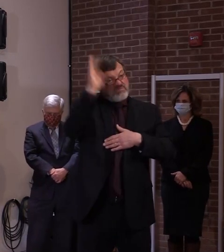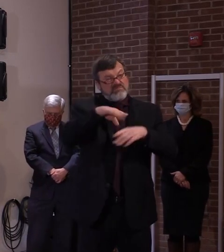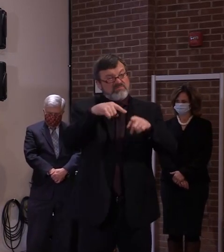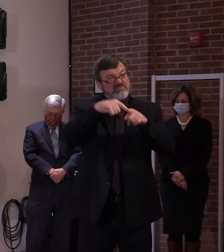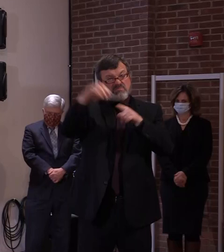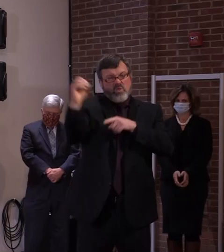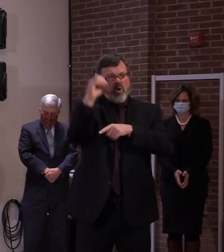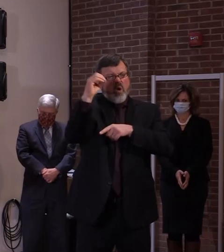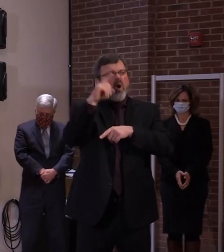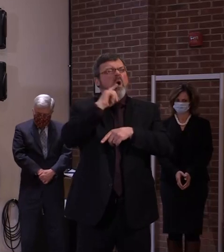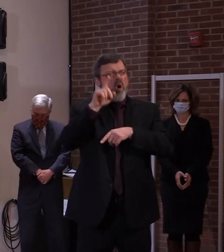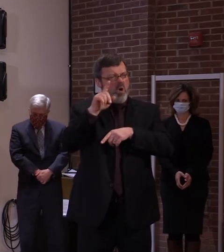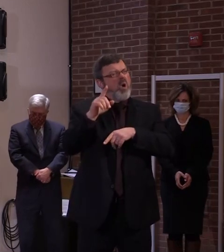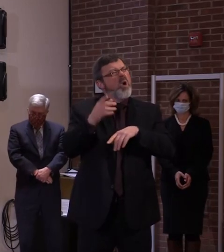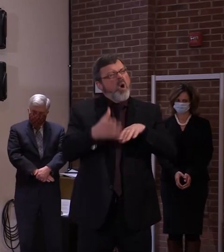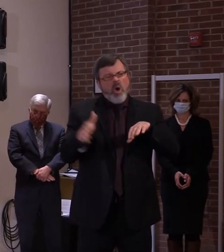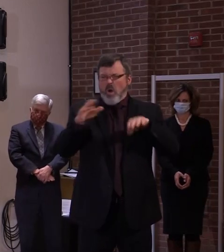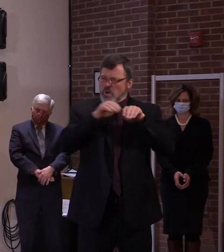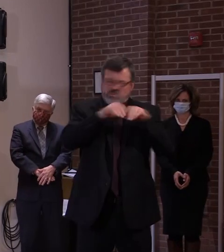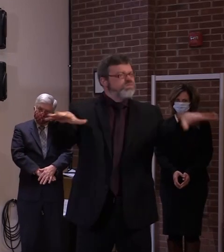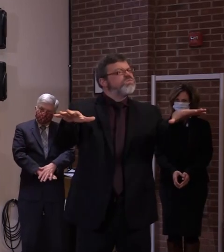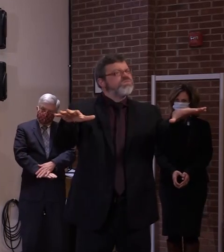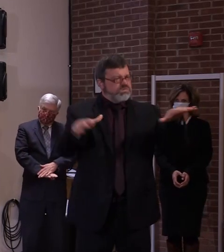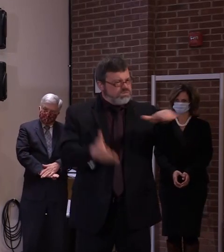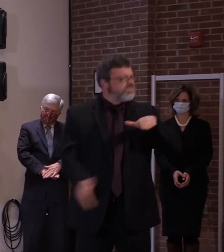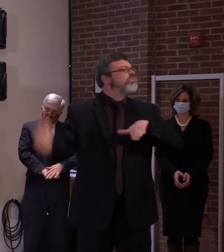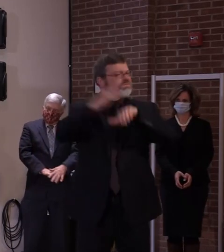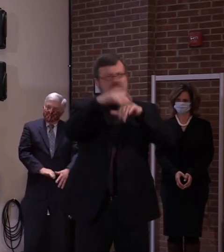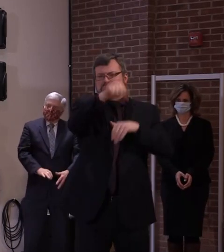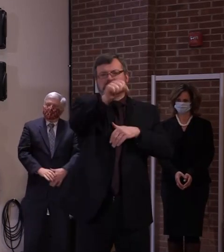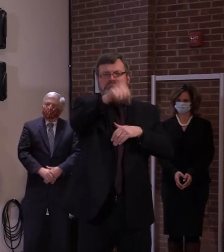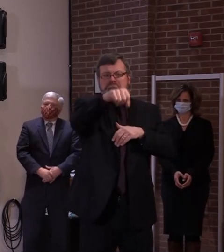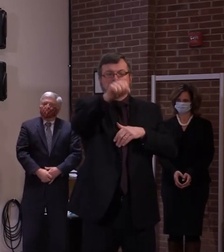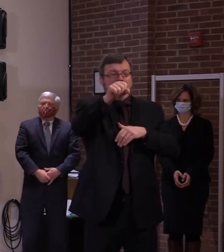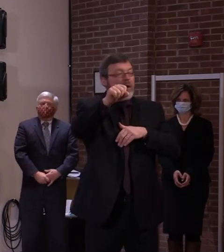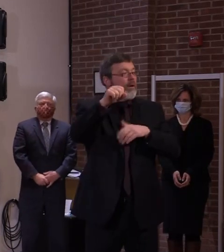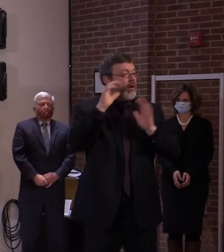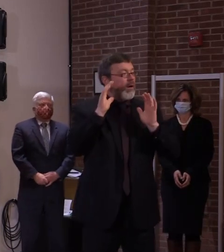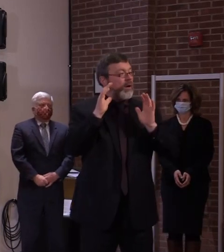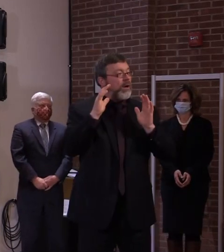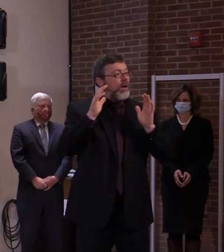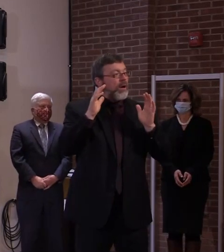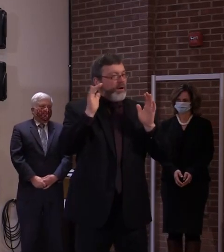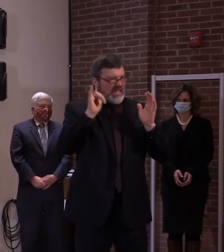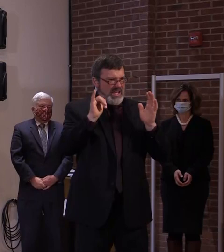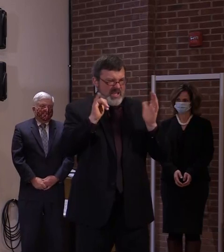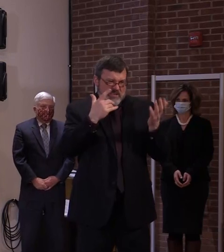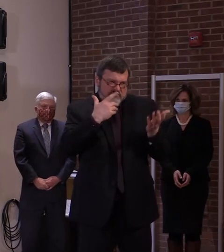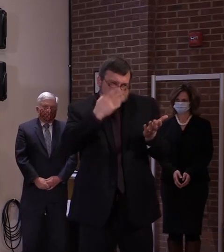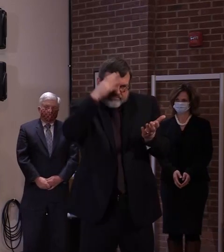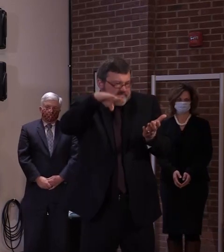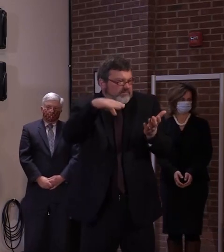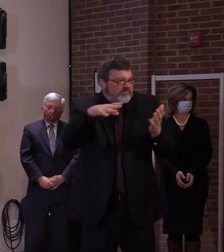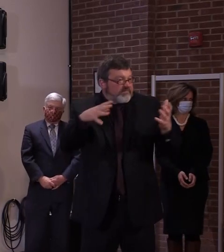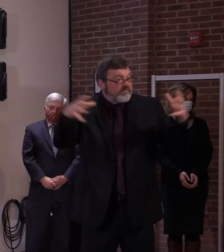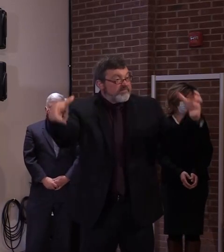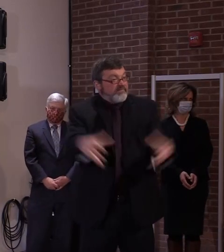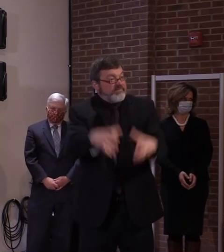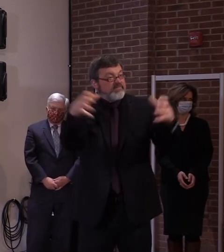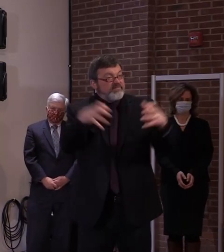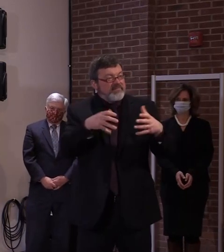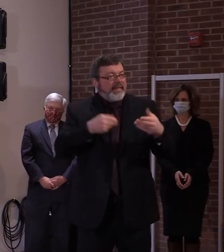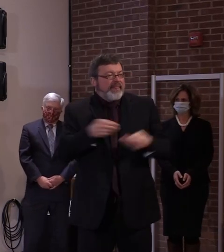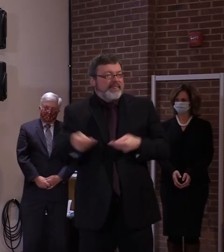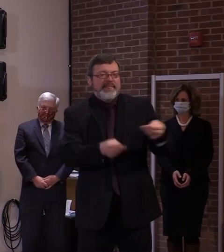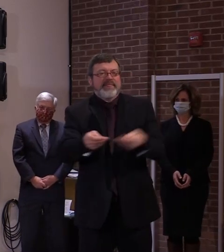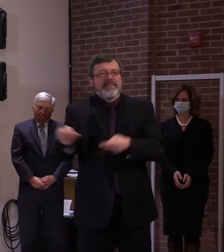contagious. So by its nature, it will result in an even greater surge in cases, which I believe will be just